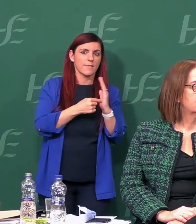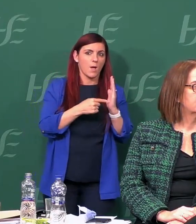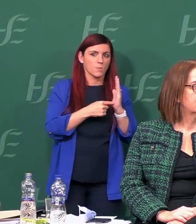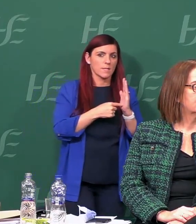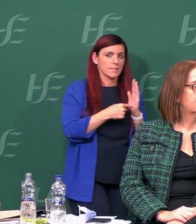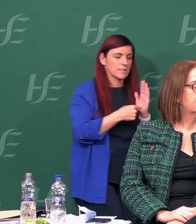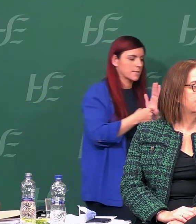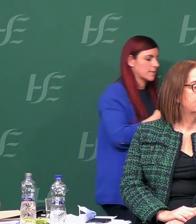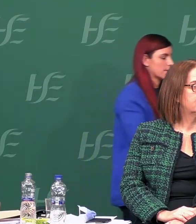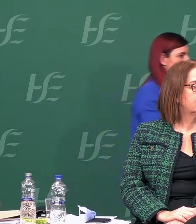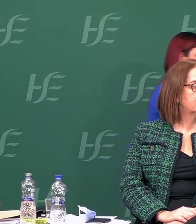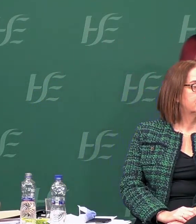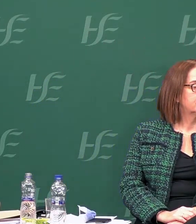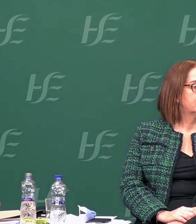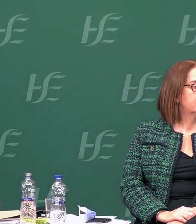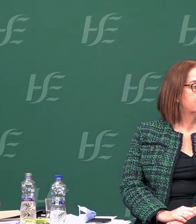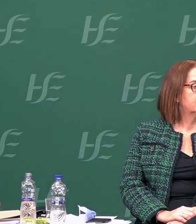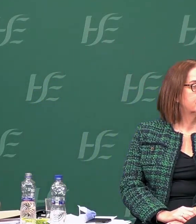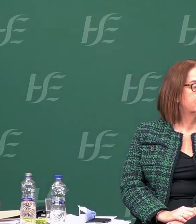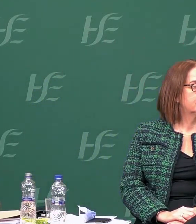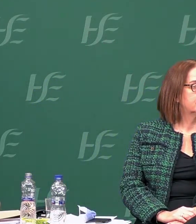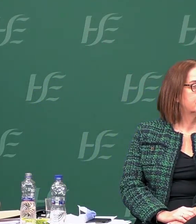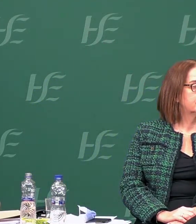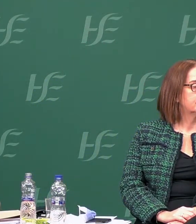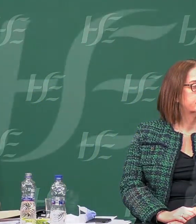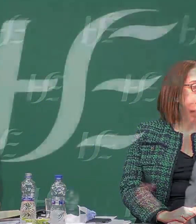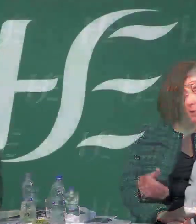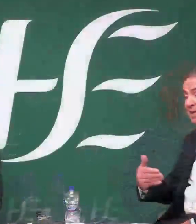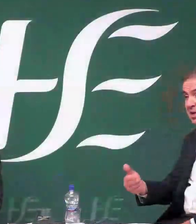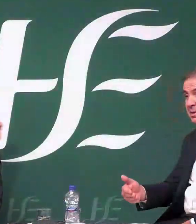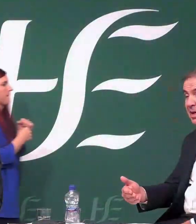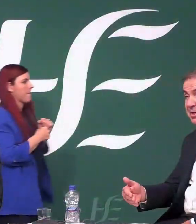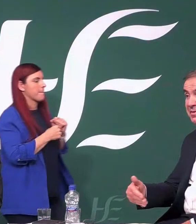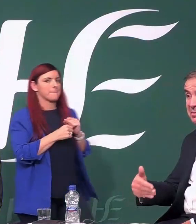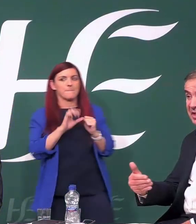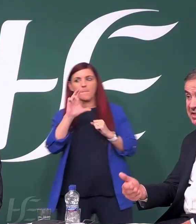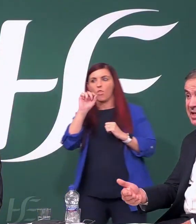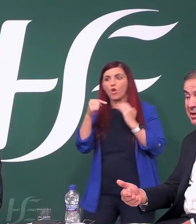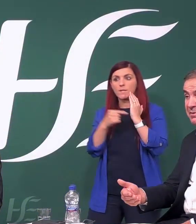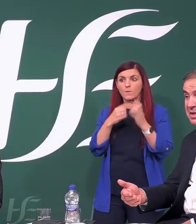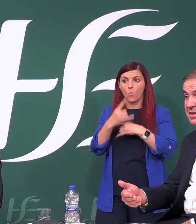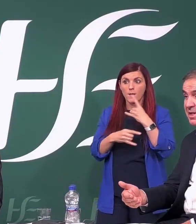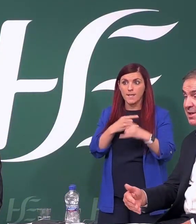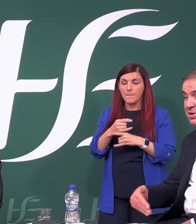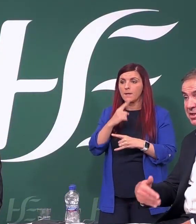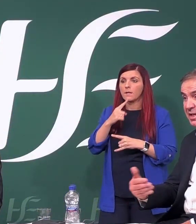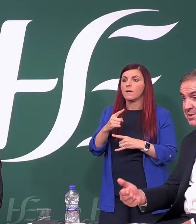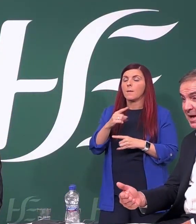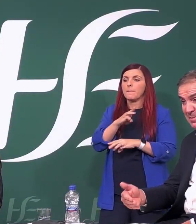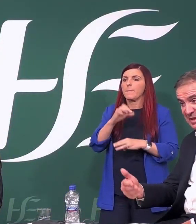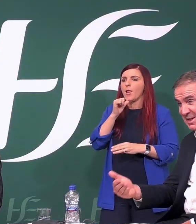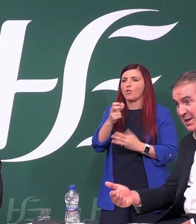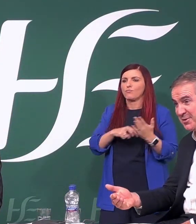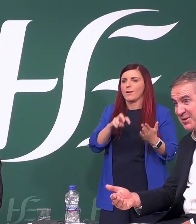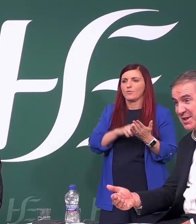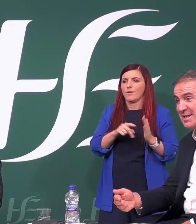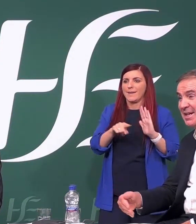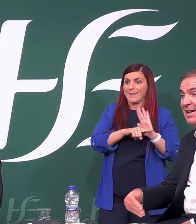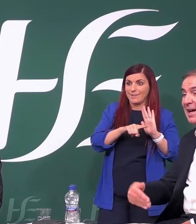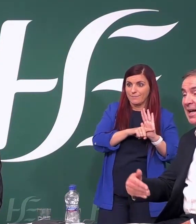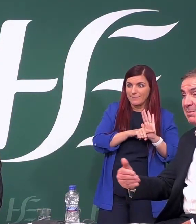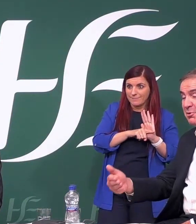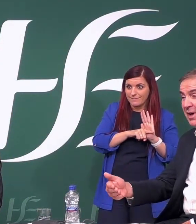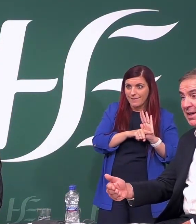Realistically, people probably only record their positives in the main. We do get a small number of negatives, but as you can imagine, if someone gets a negative result in an antigen test, they're happy it's a negative